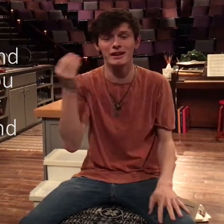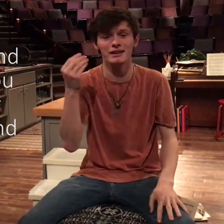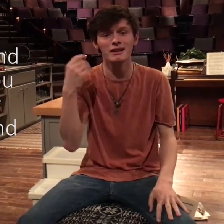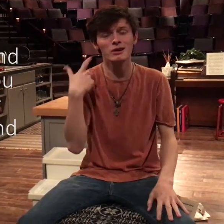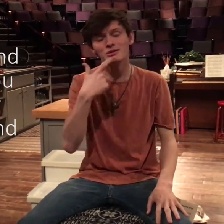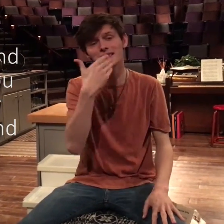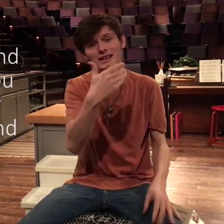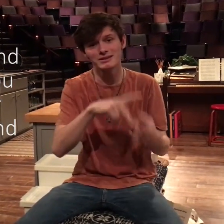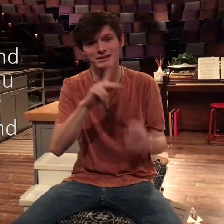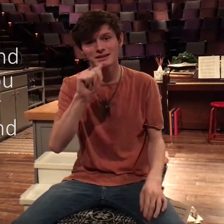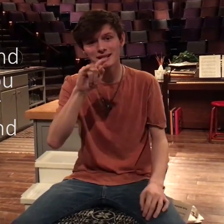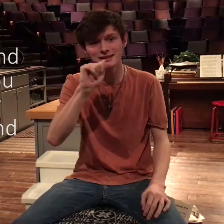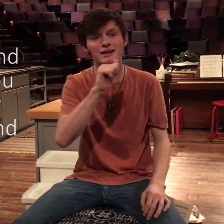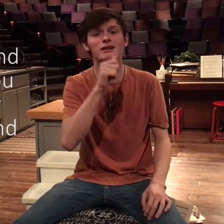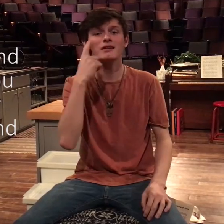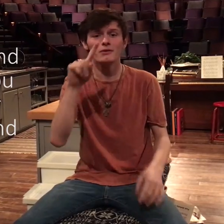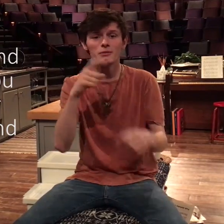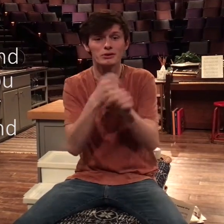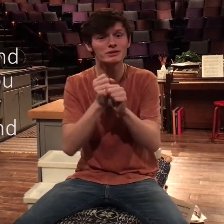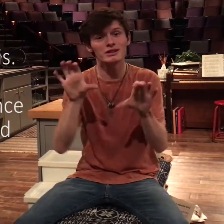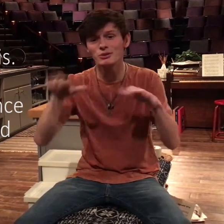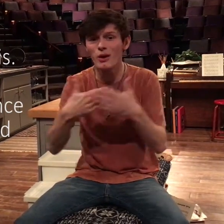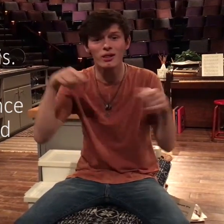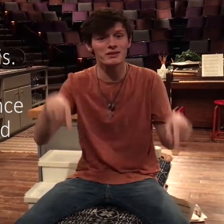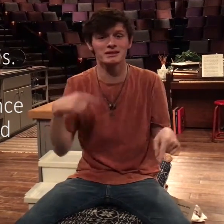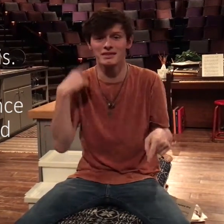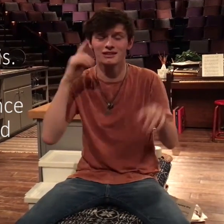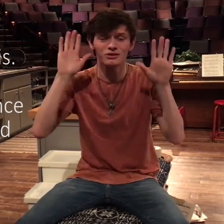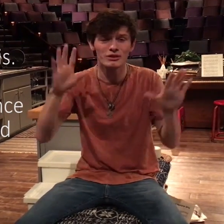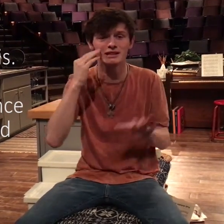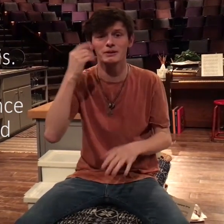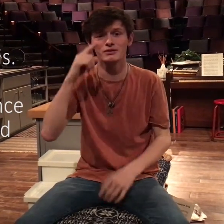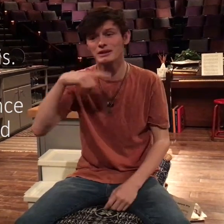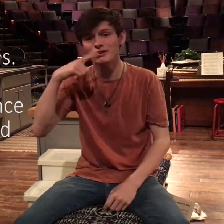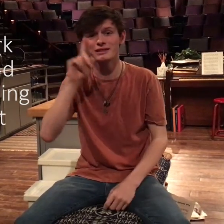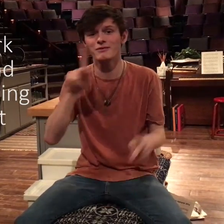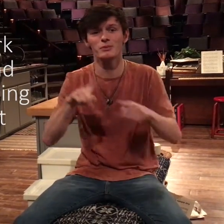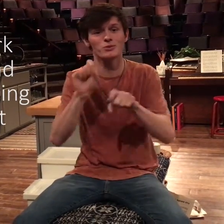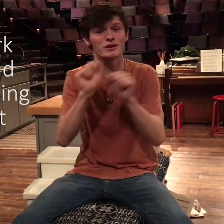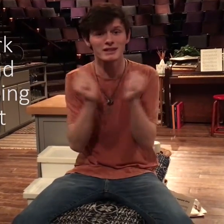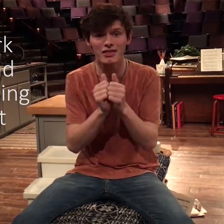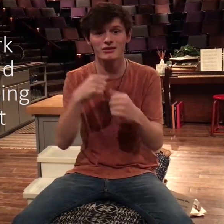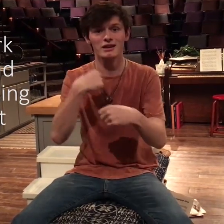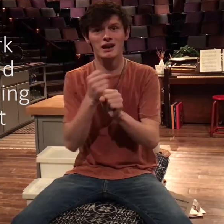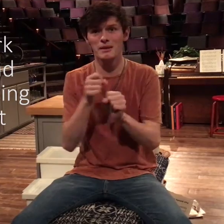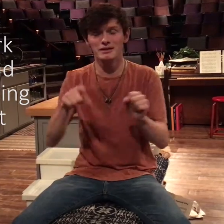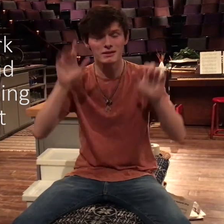and I want to say thank you to Katya for producing and doing all of this. I think it was a great experience for hearing deaf people to work together and make these